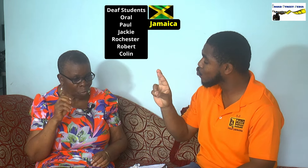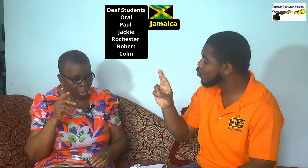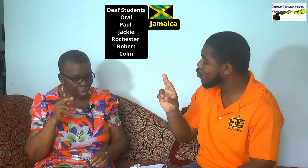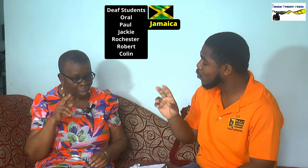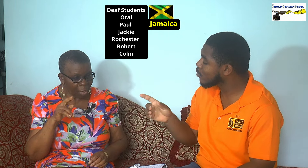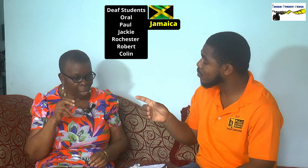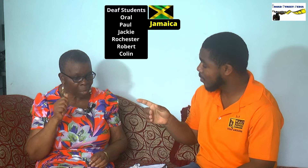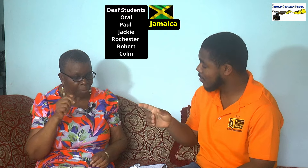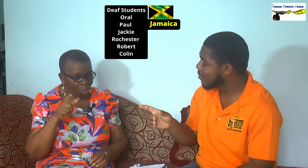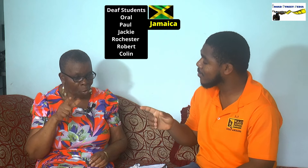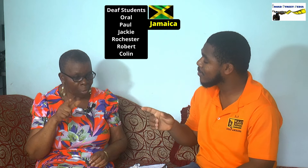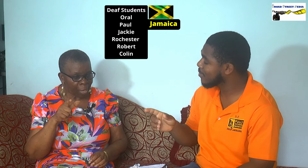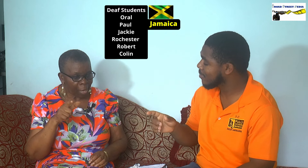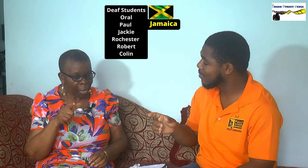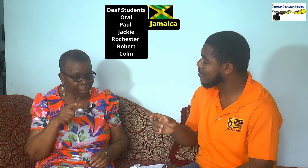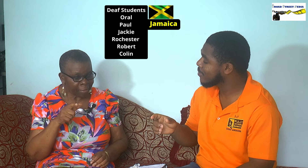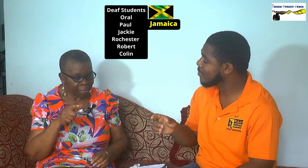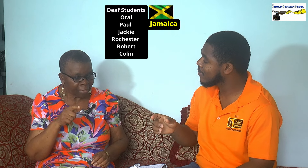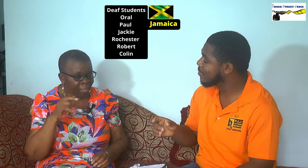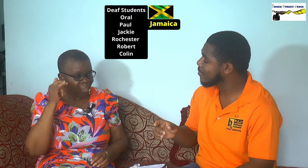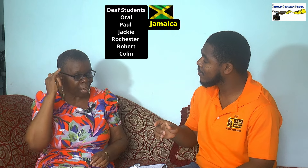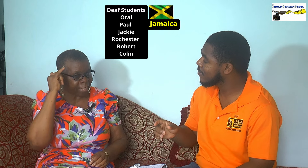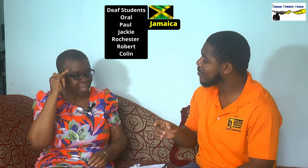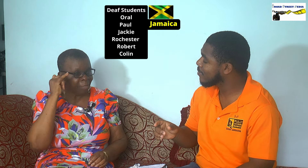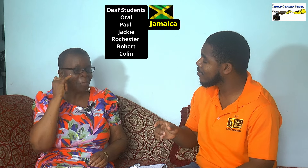Oral and Paul and